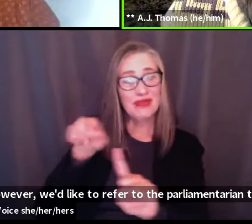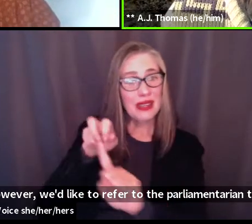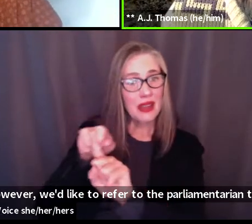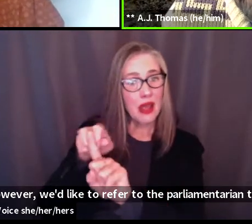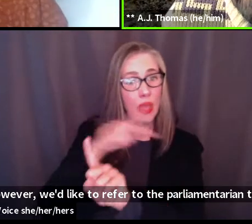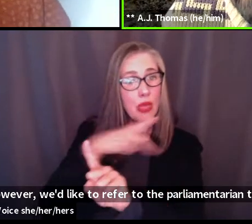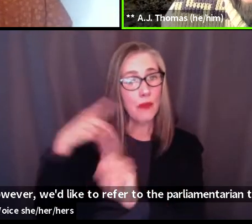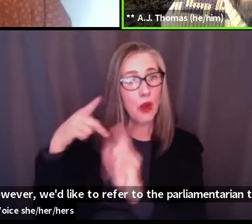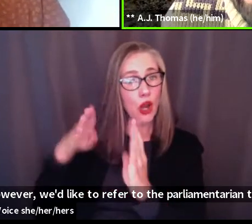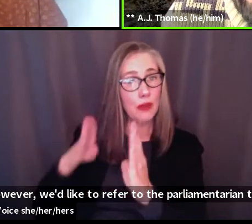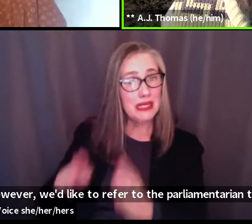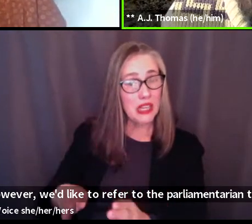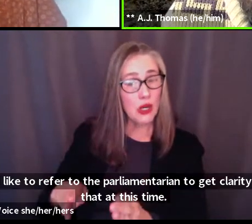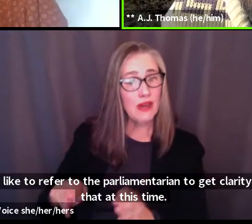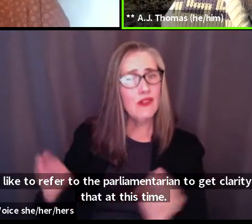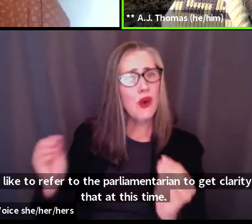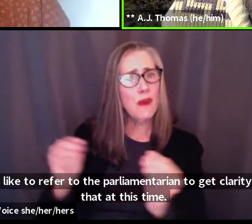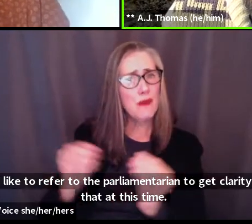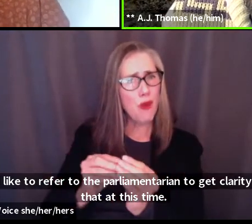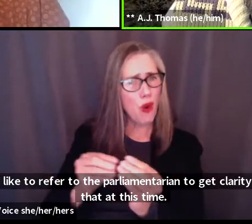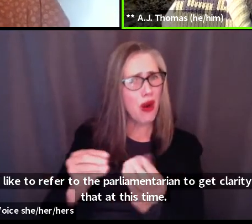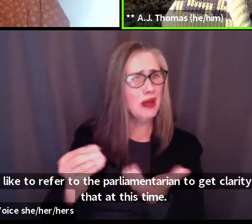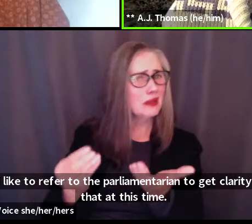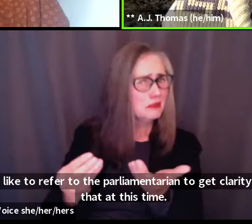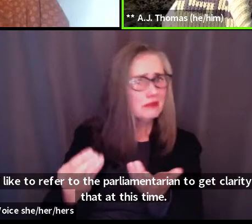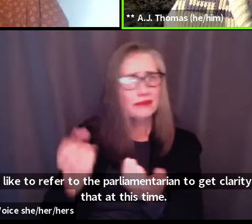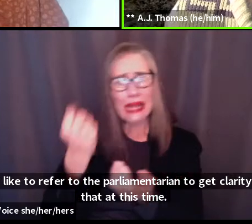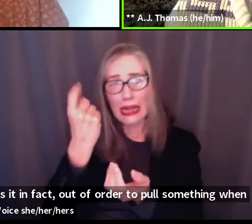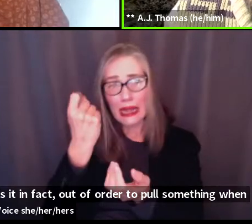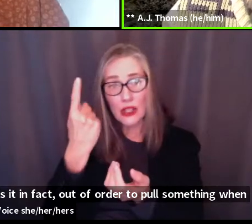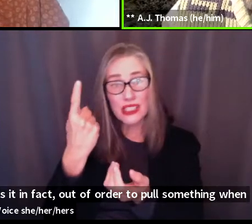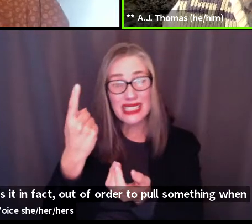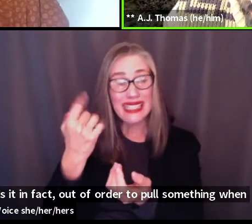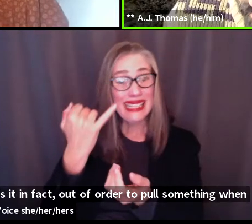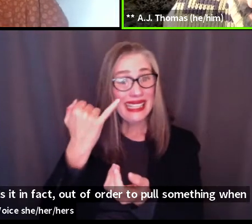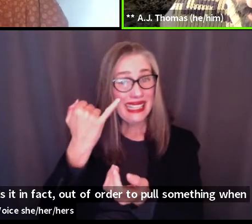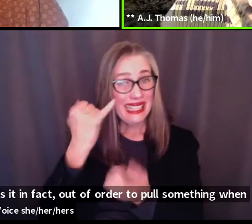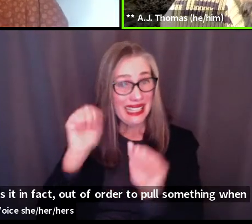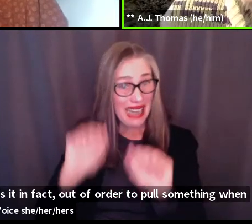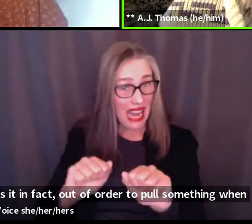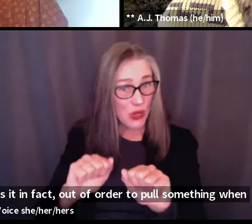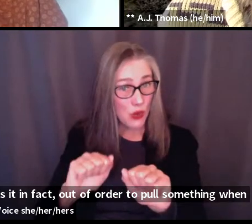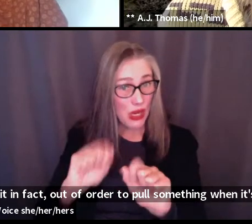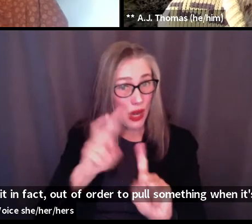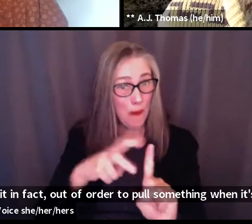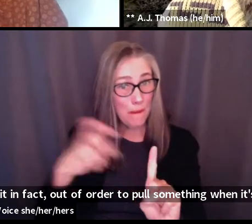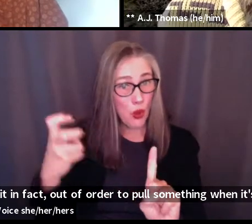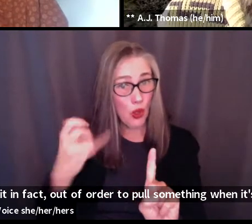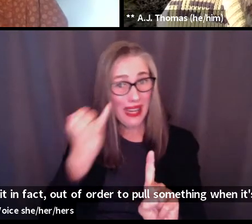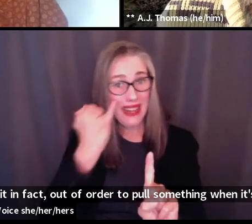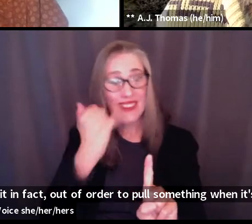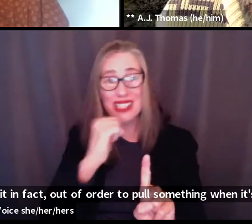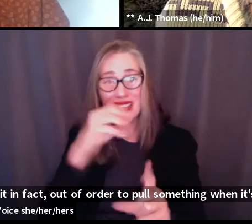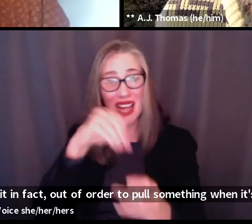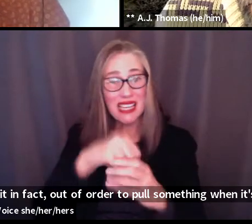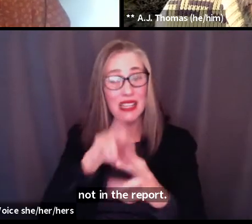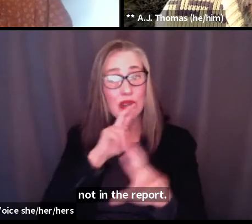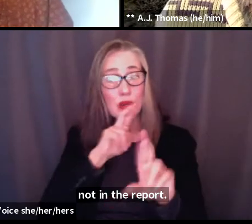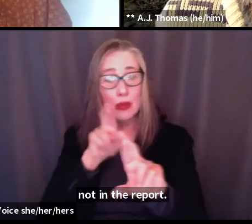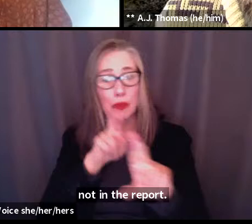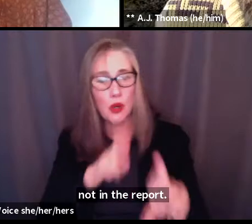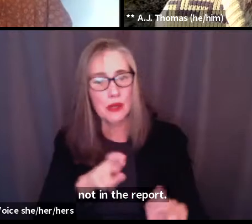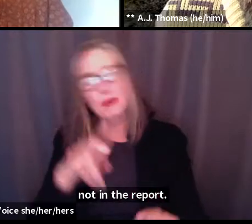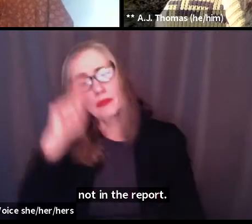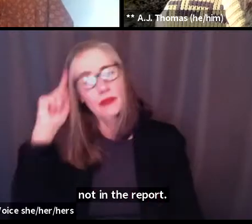that at this time. Is it in fact out of order to pull something when it's not in the report? You are correct, Mr.